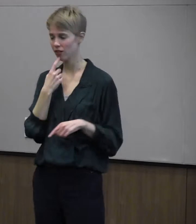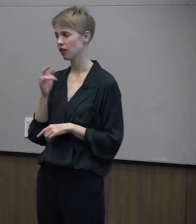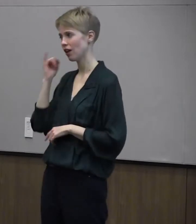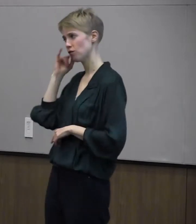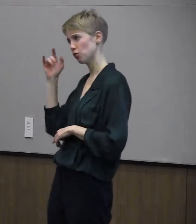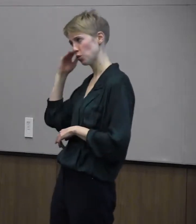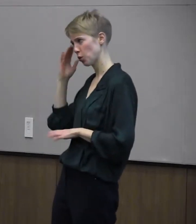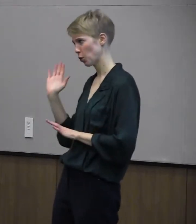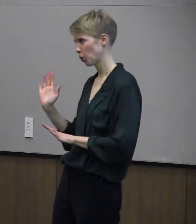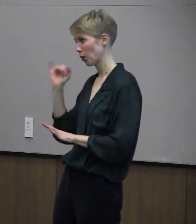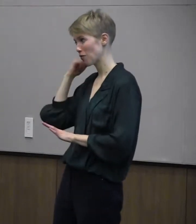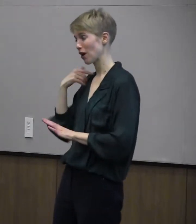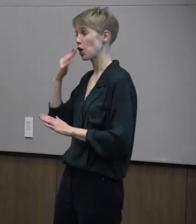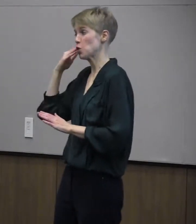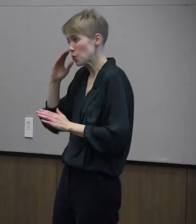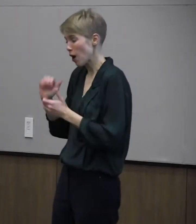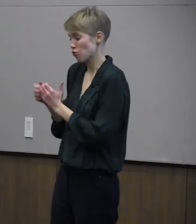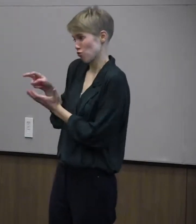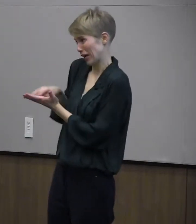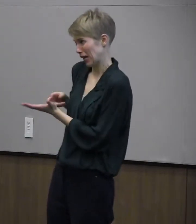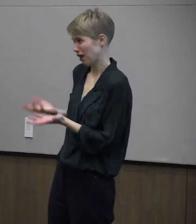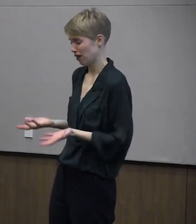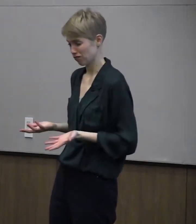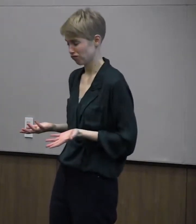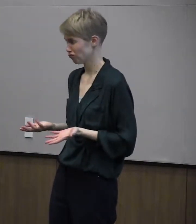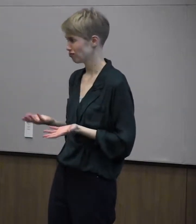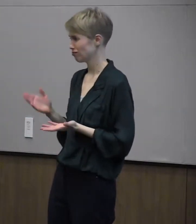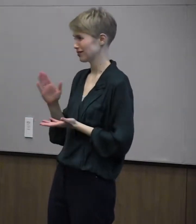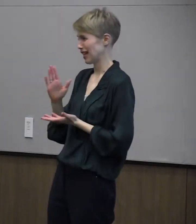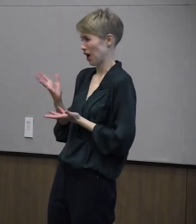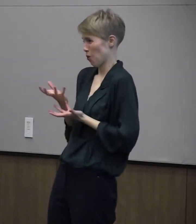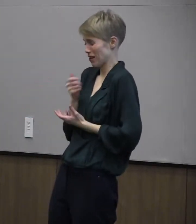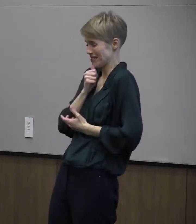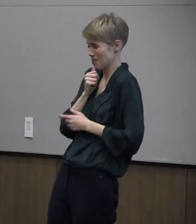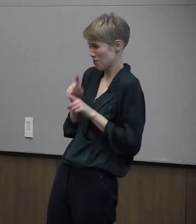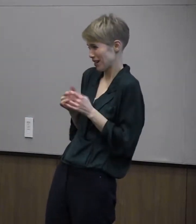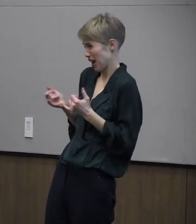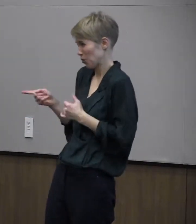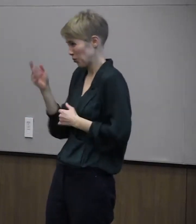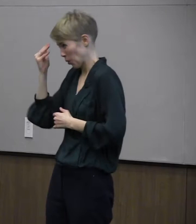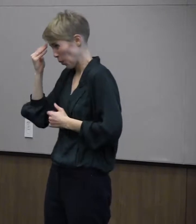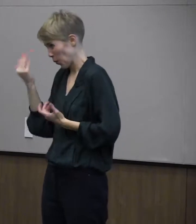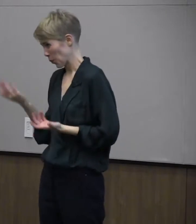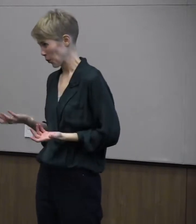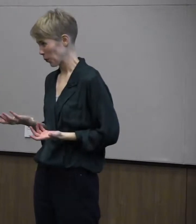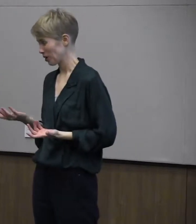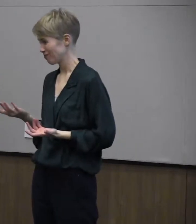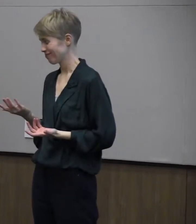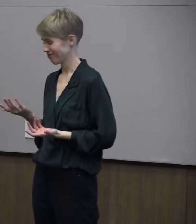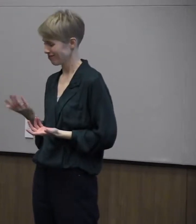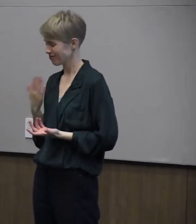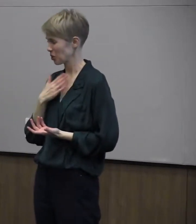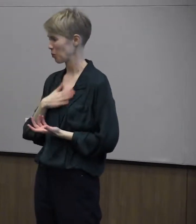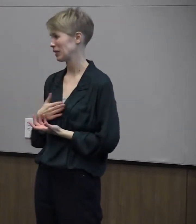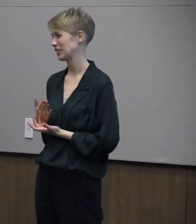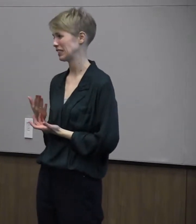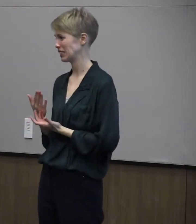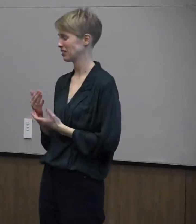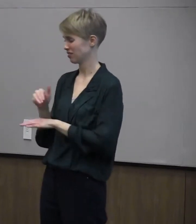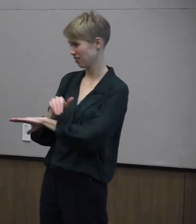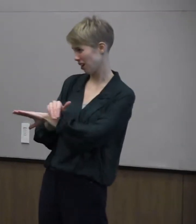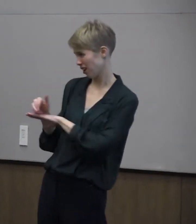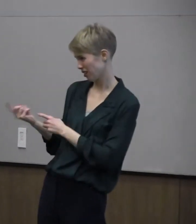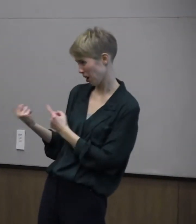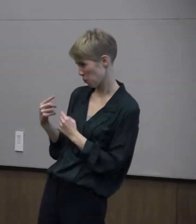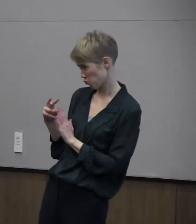how to read. I never wanted anyone to know about it, but now that you know, would you be willing to come in my room evenings